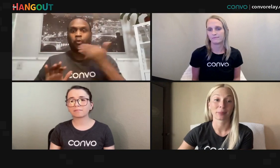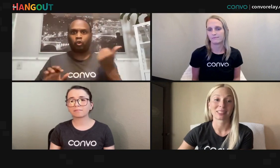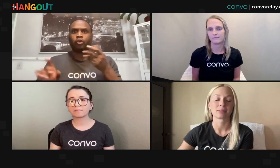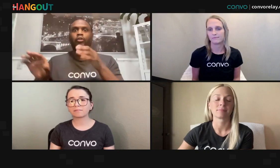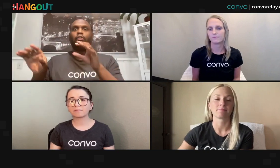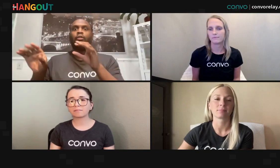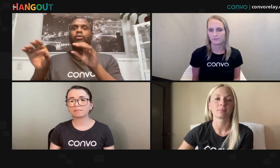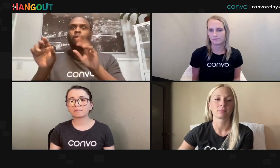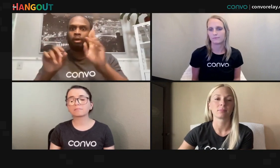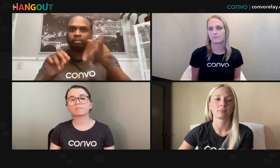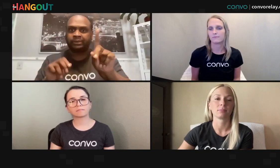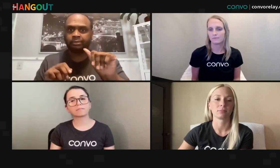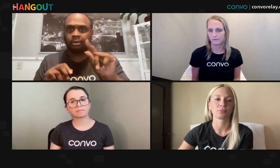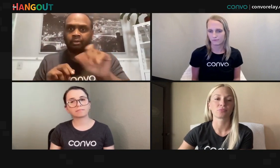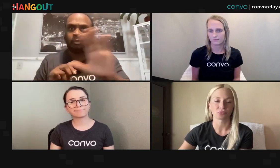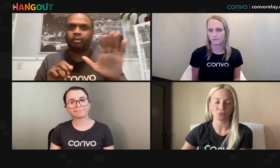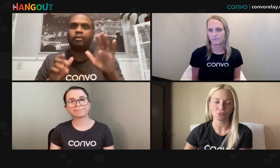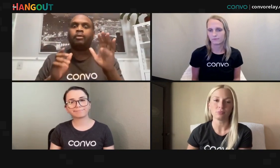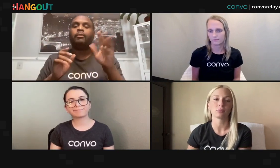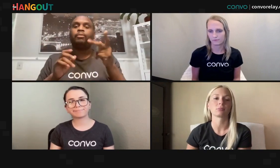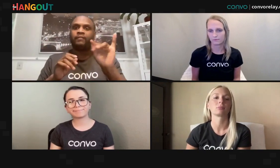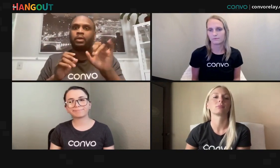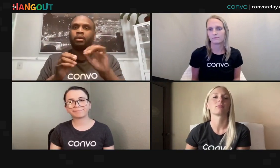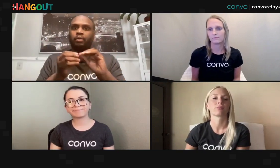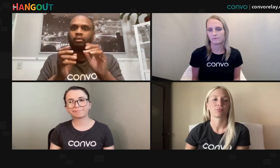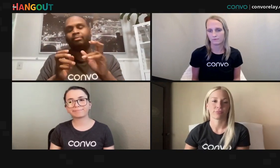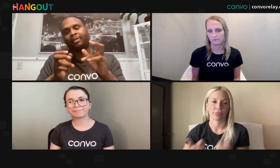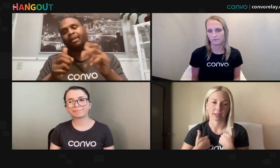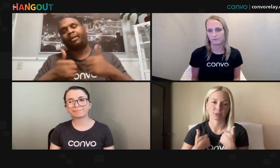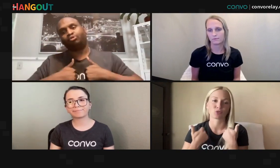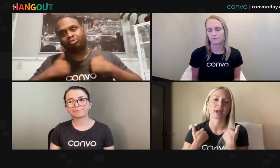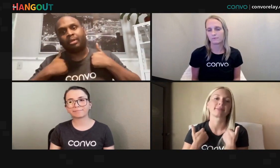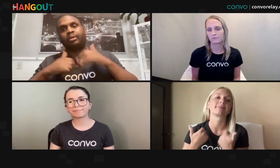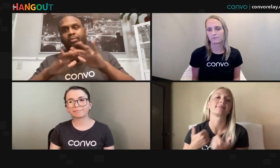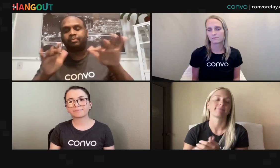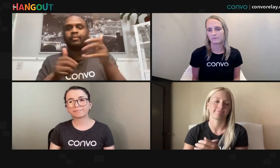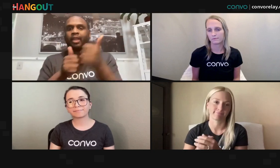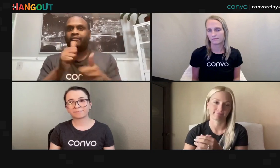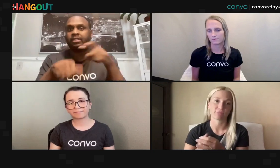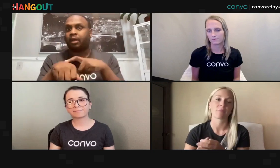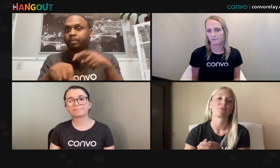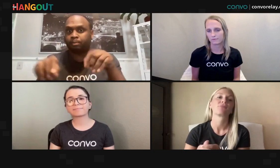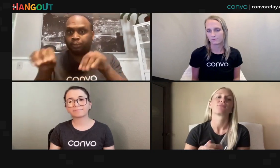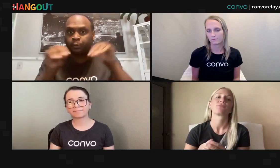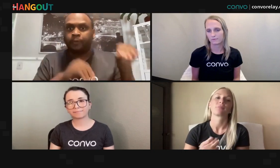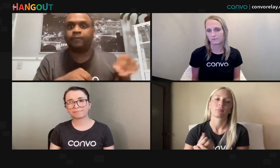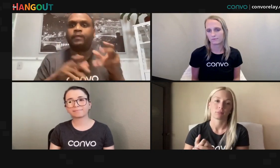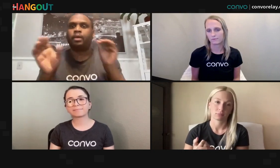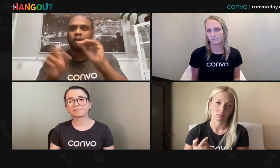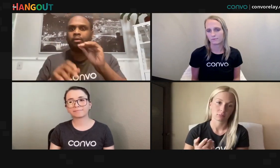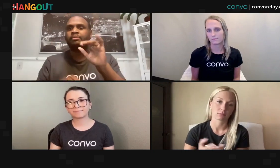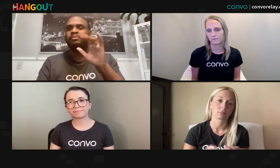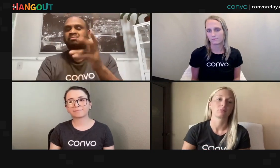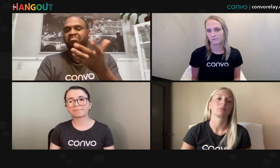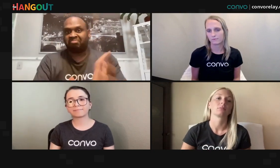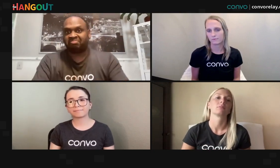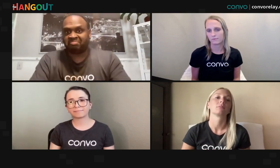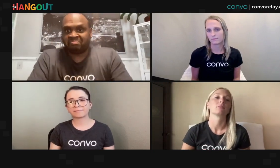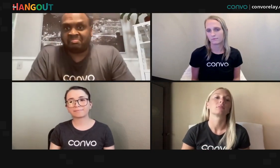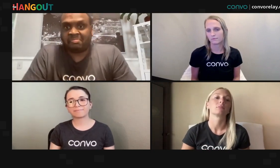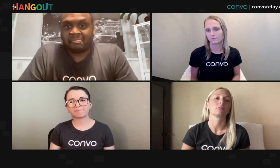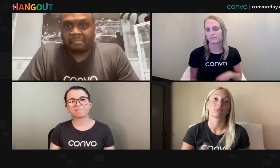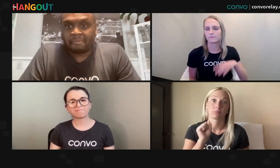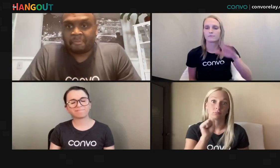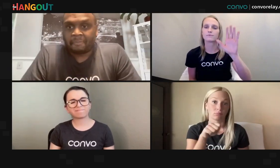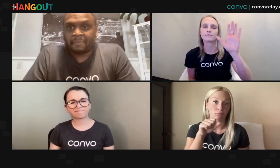they'll go ahead and what's really good, you don't want them attaching the information to your old profile. So anytime